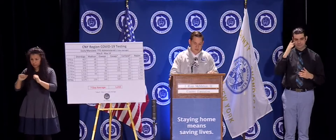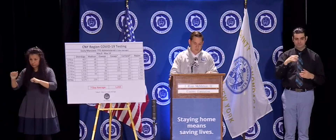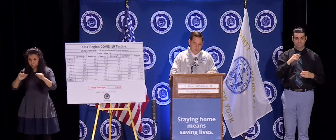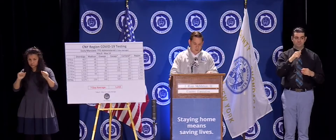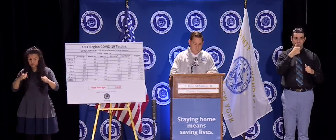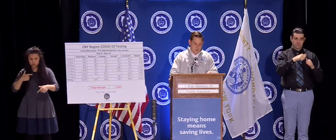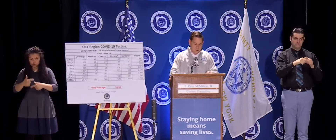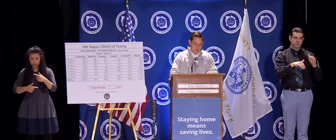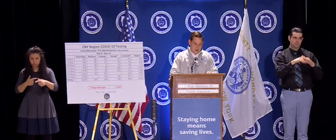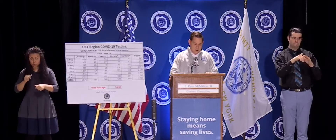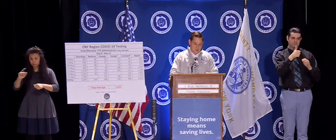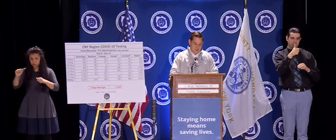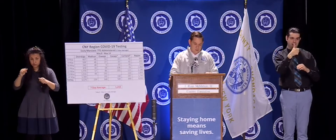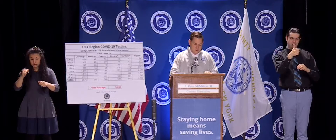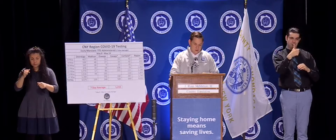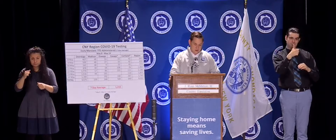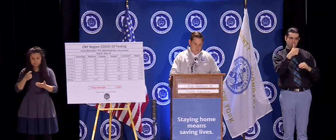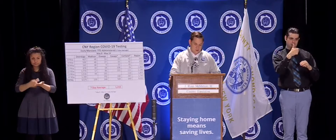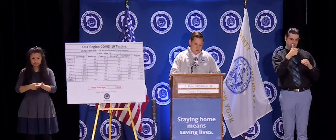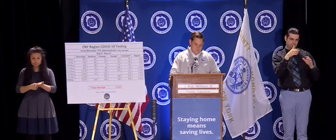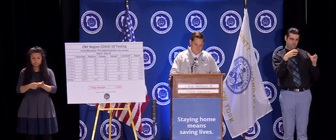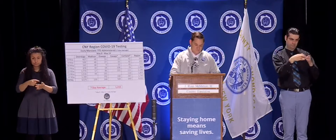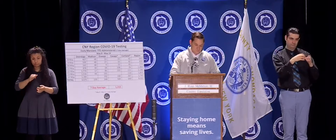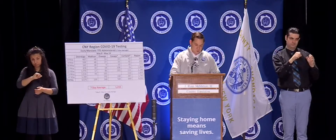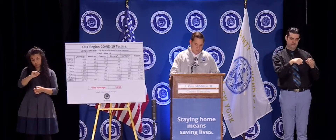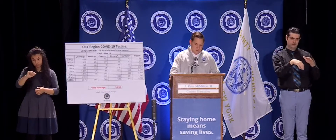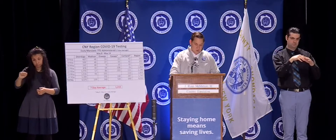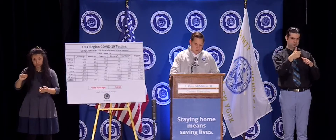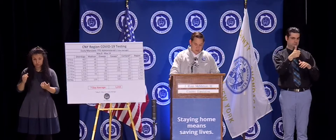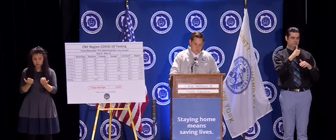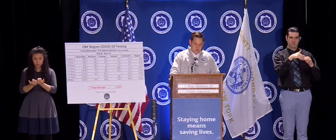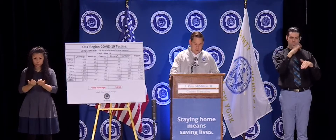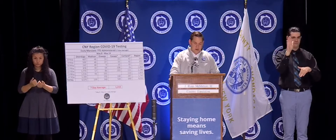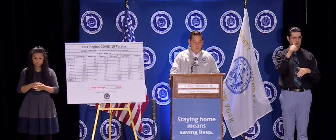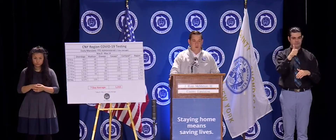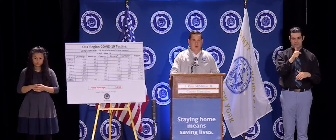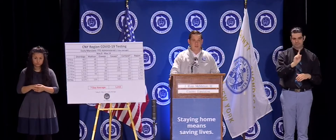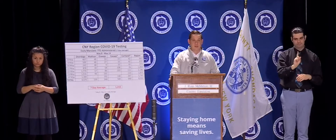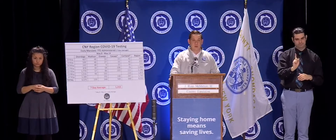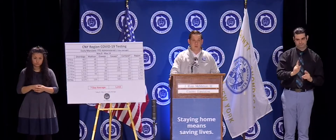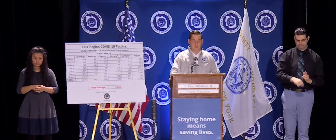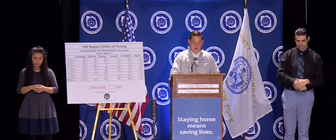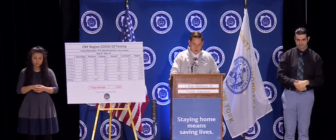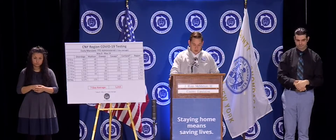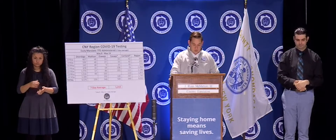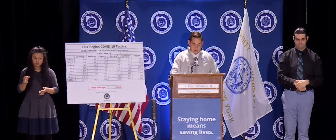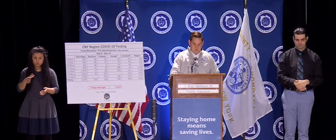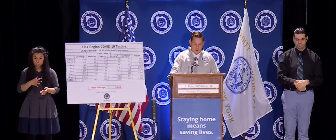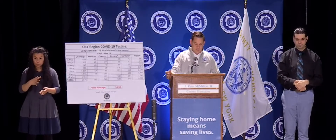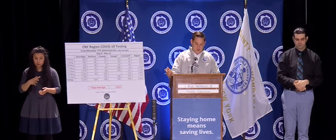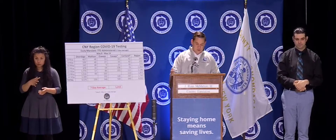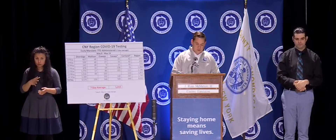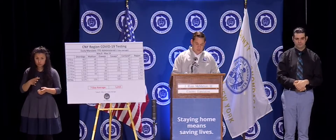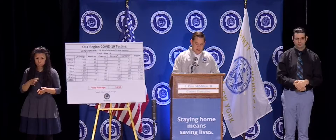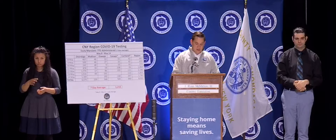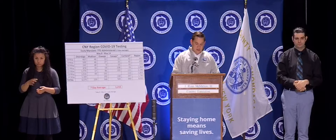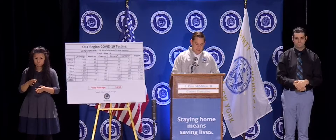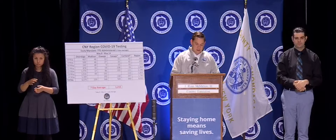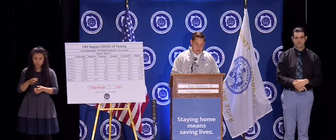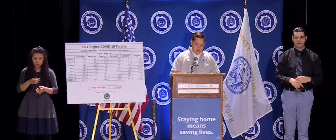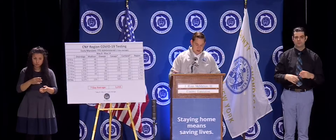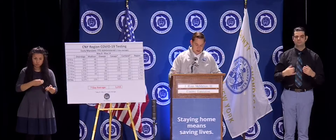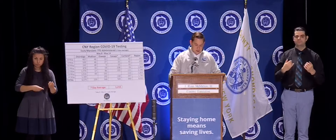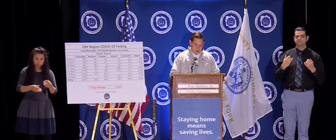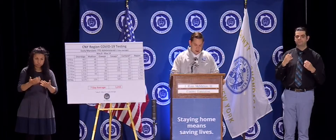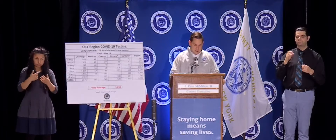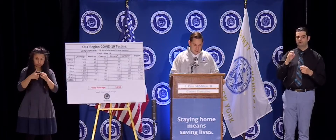rules. Let's not break them. Let's live within them. Related to Restart, I'll take questions on Restart. I know we'll have questions, so I'm not going to get